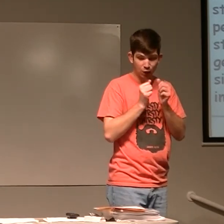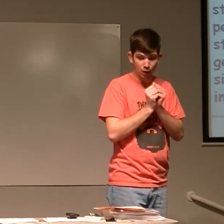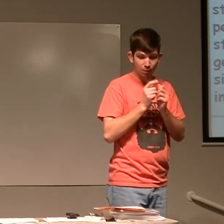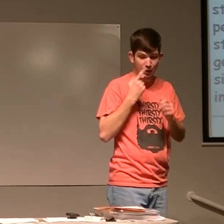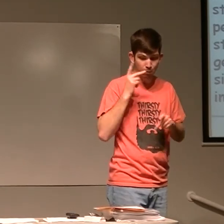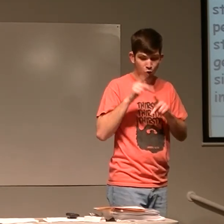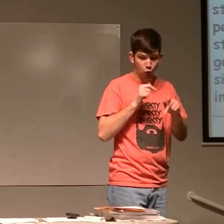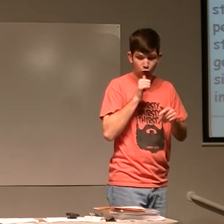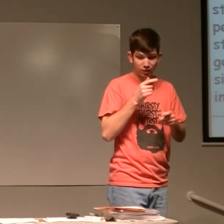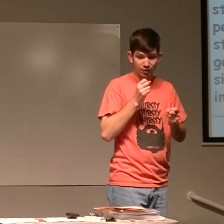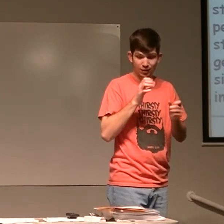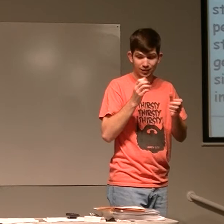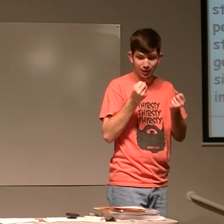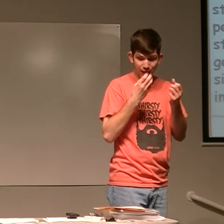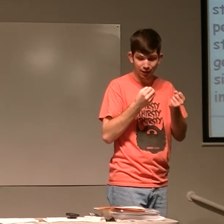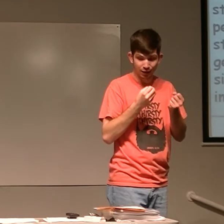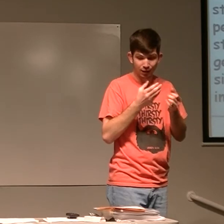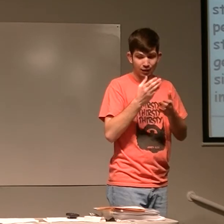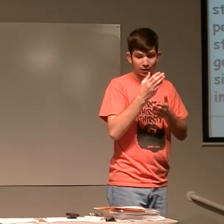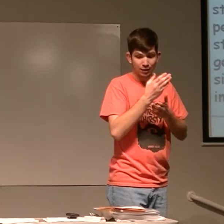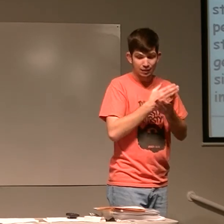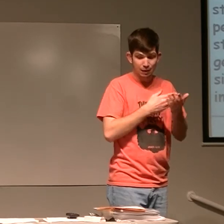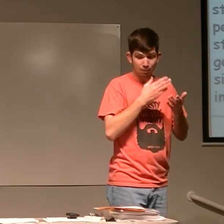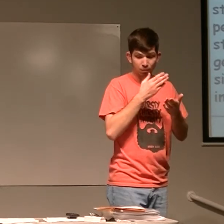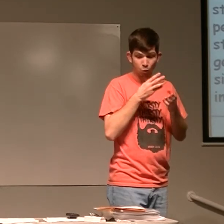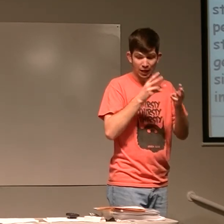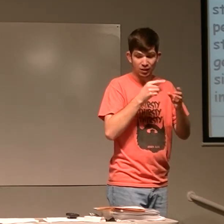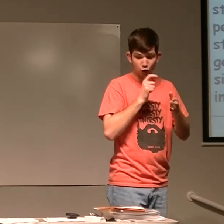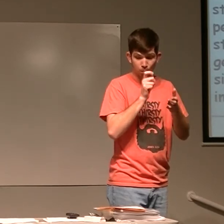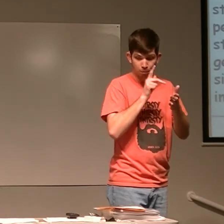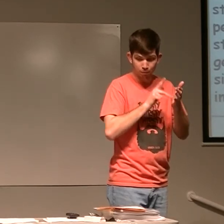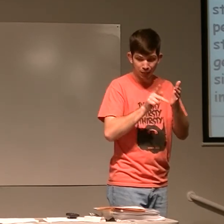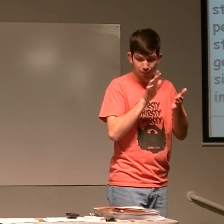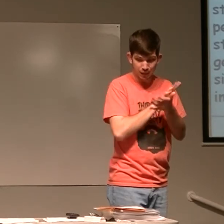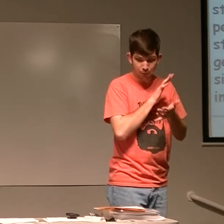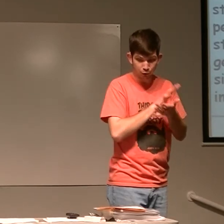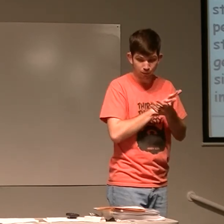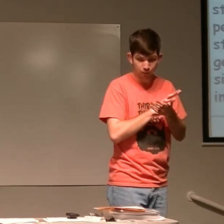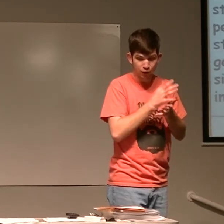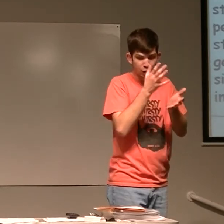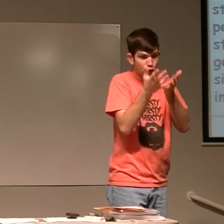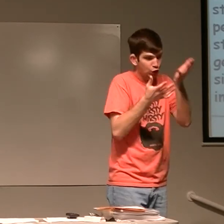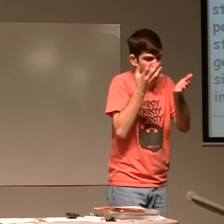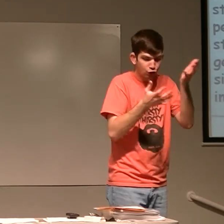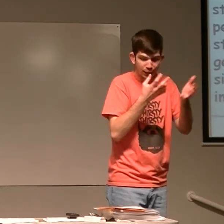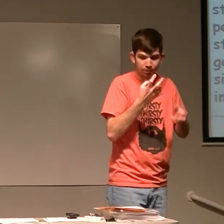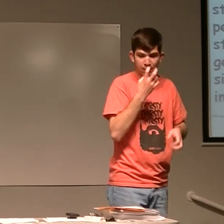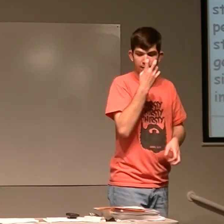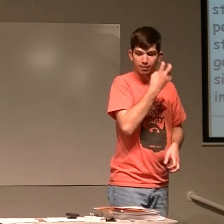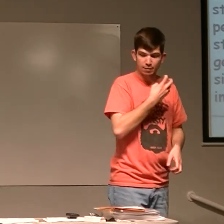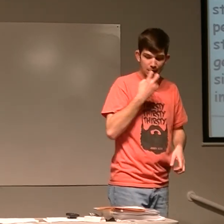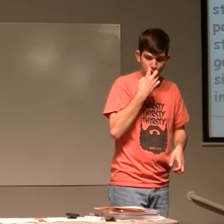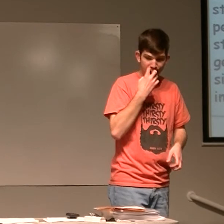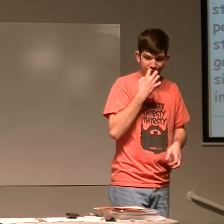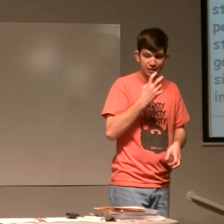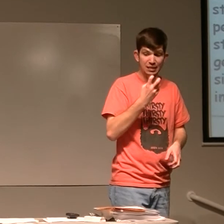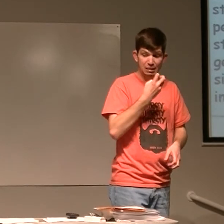with people who does not sign. Some ways are pen and paper, gesturing, lip reading,